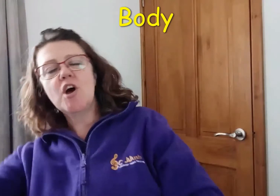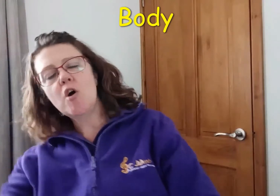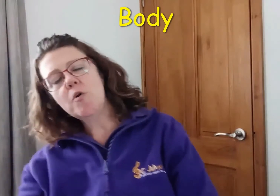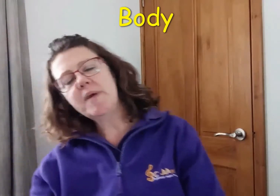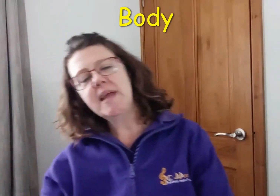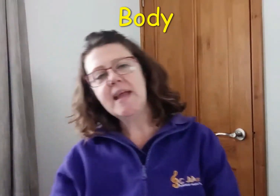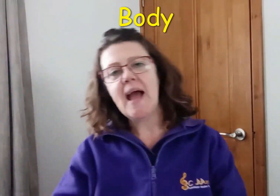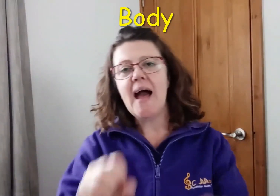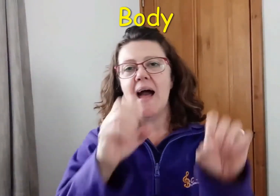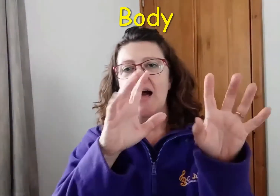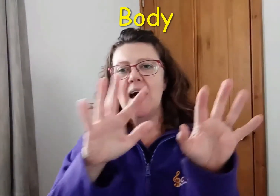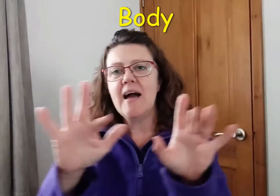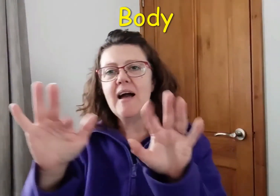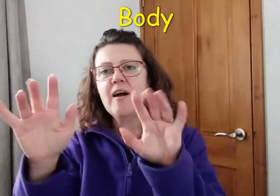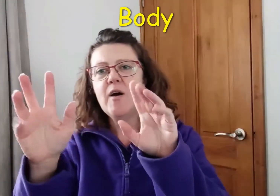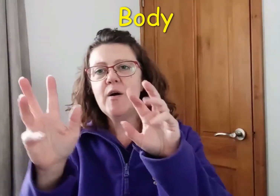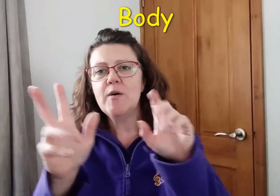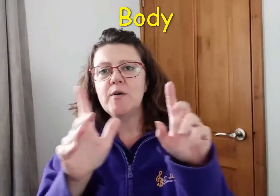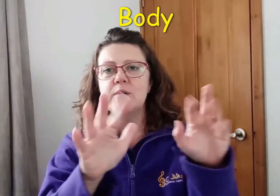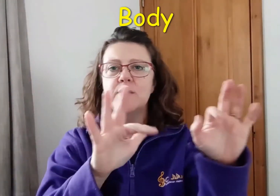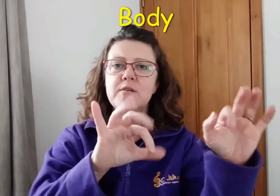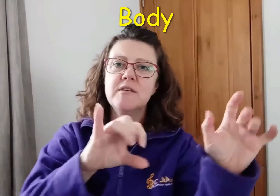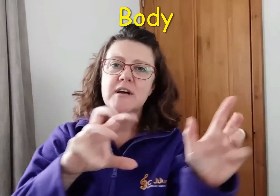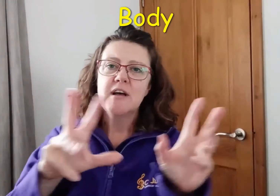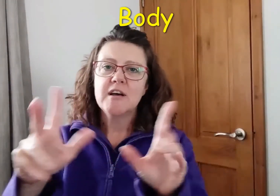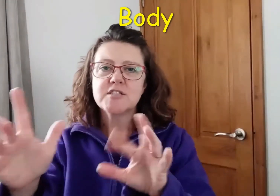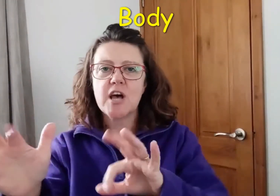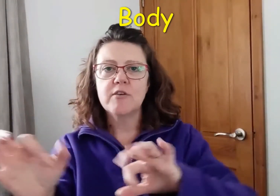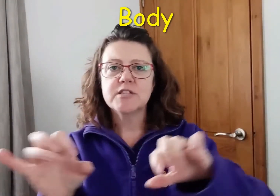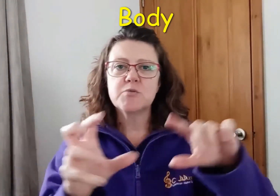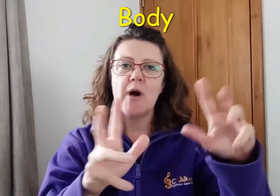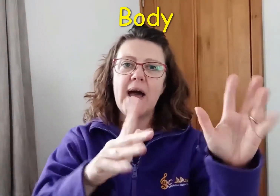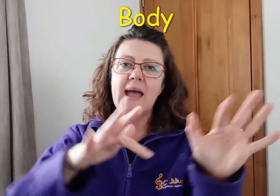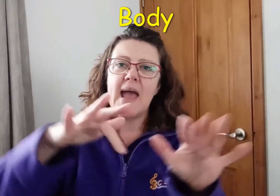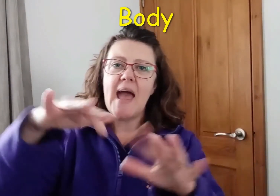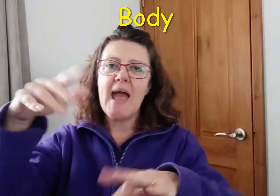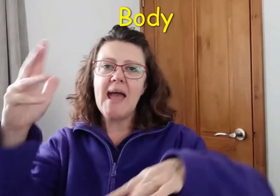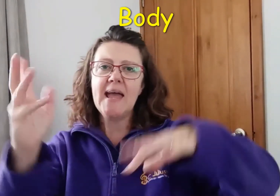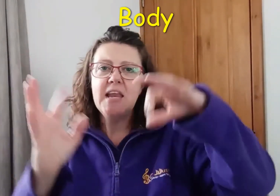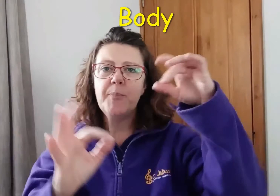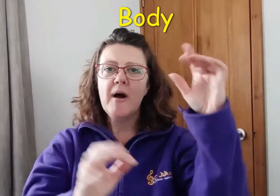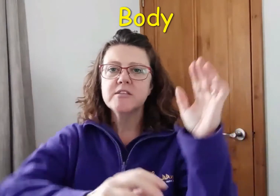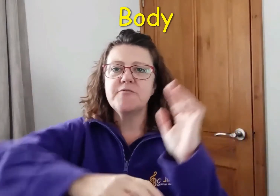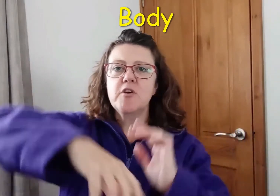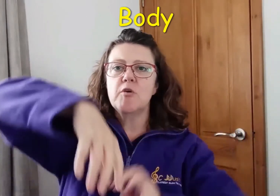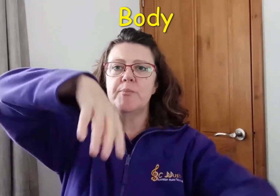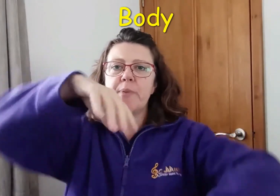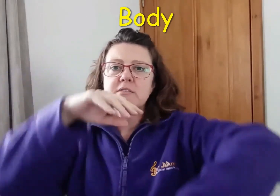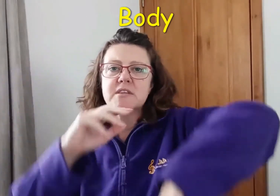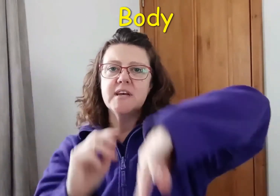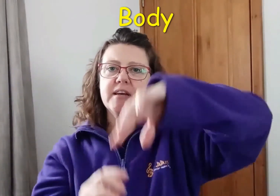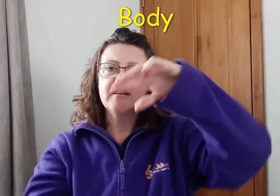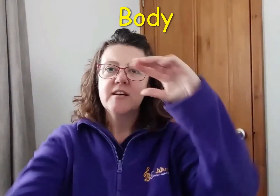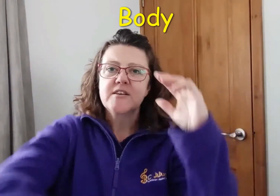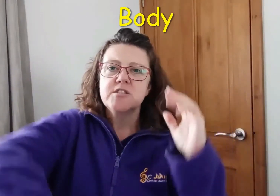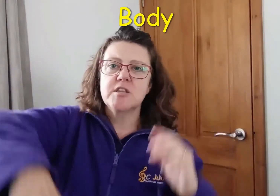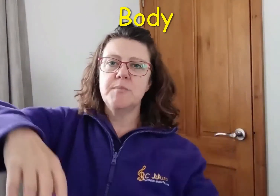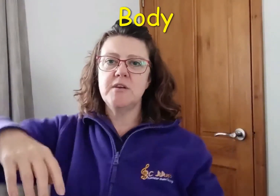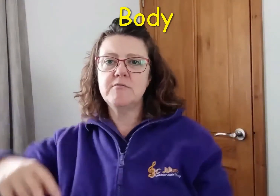Show me how. So sway any part of your body to the